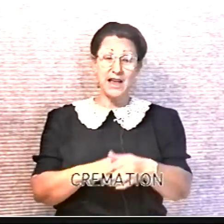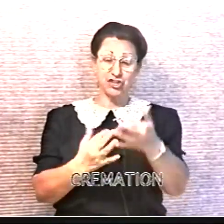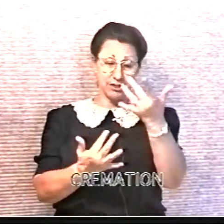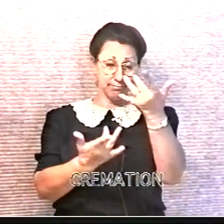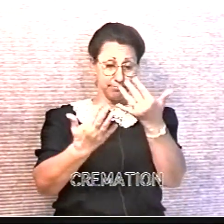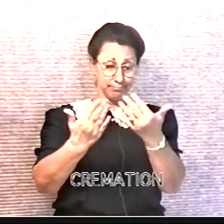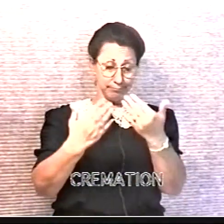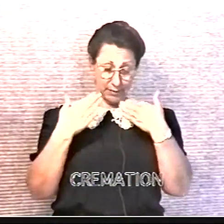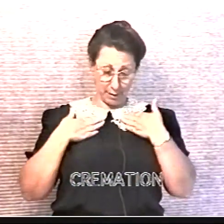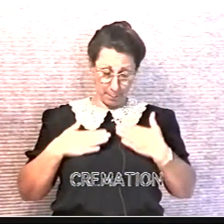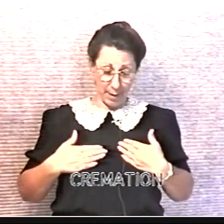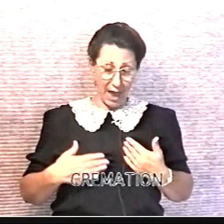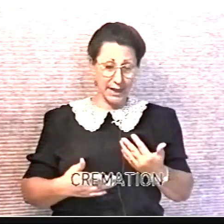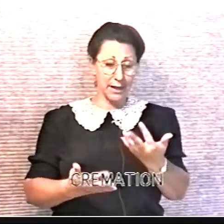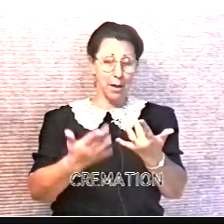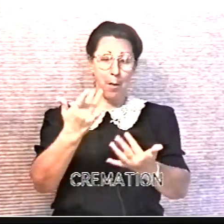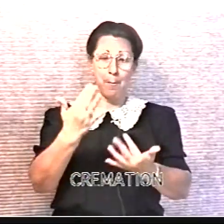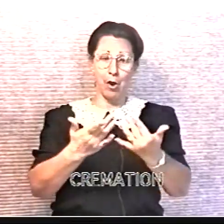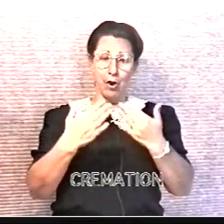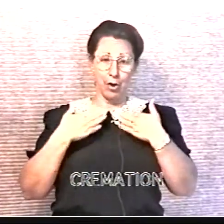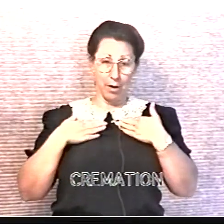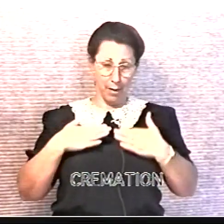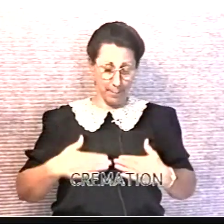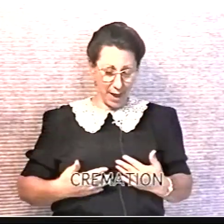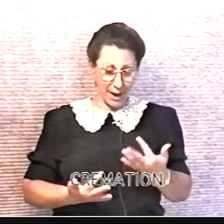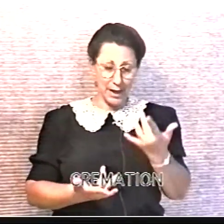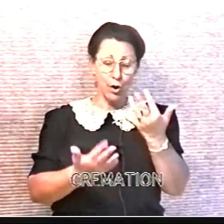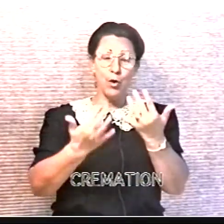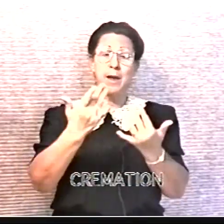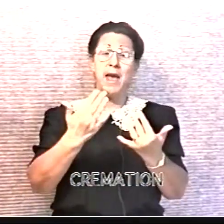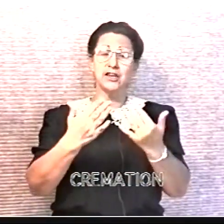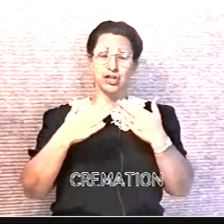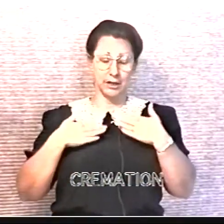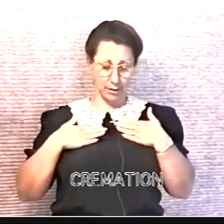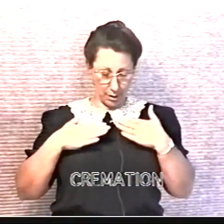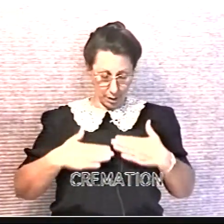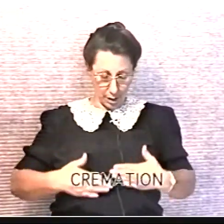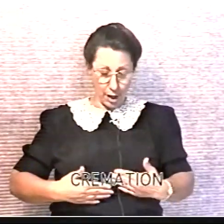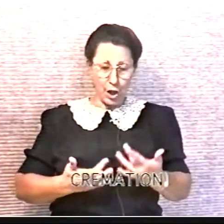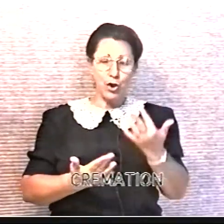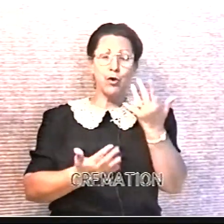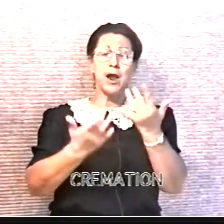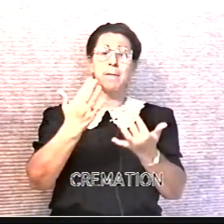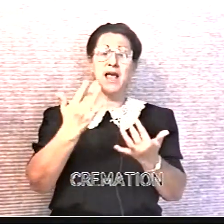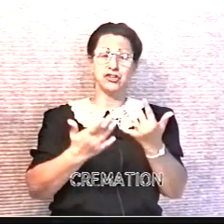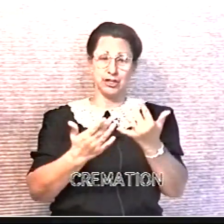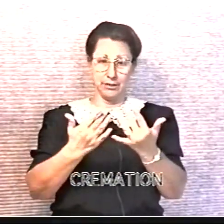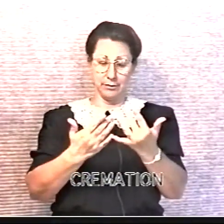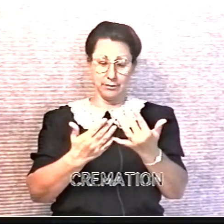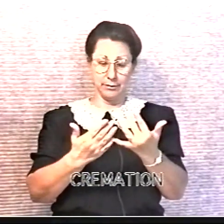Cremation, body, burn, body, cremation, cremation.